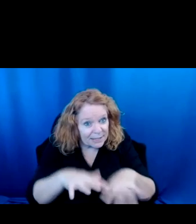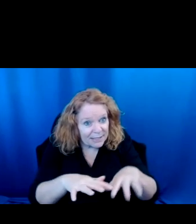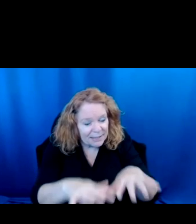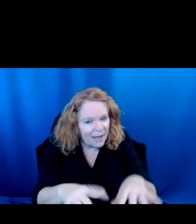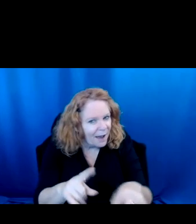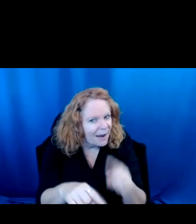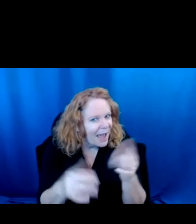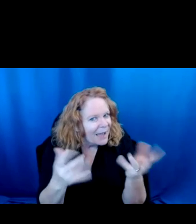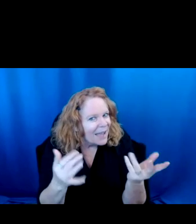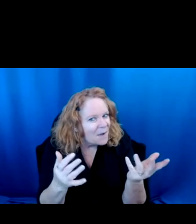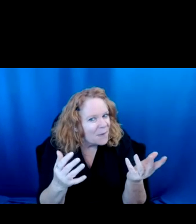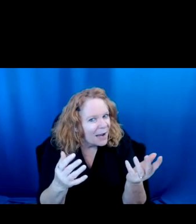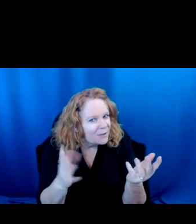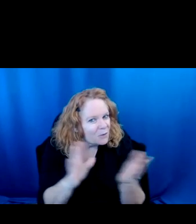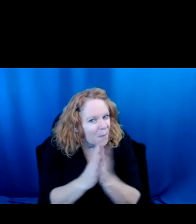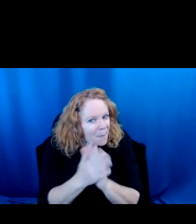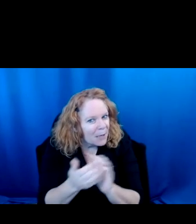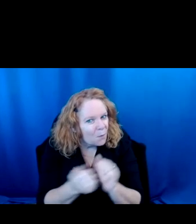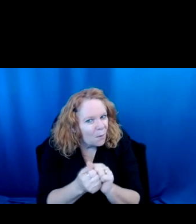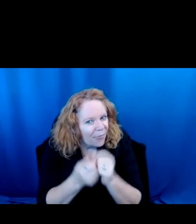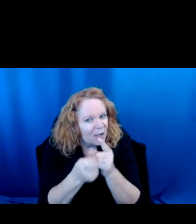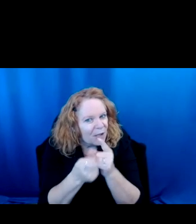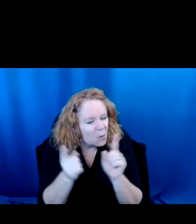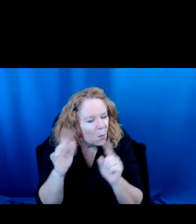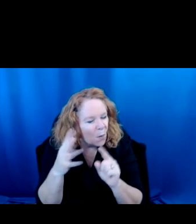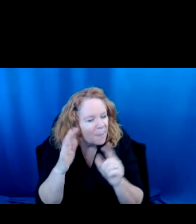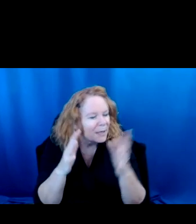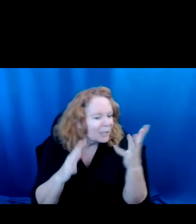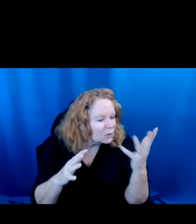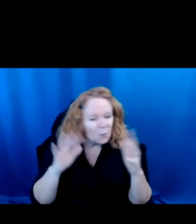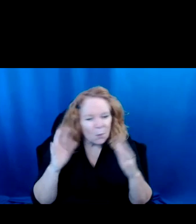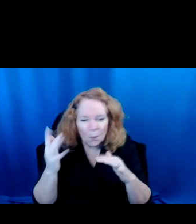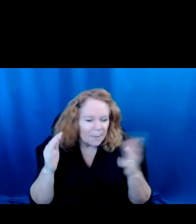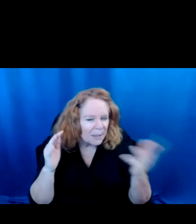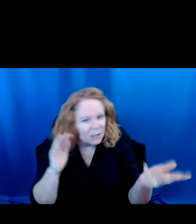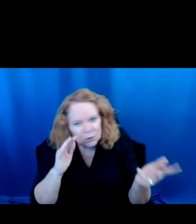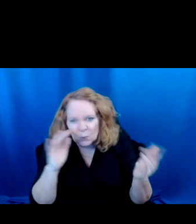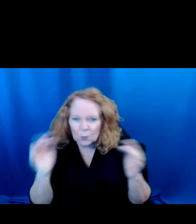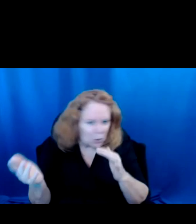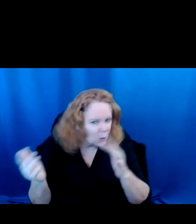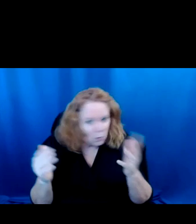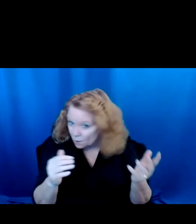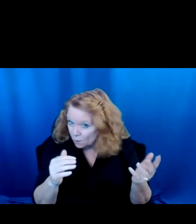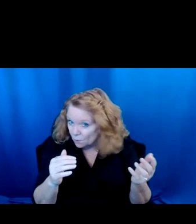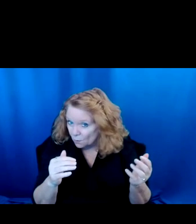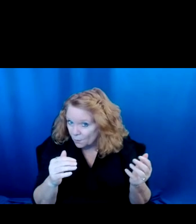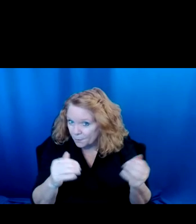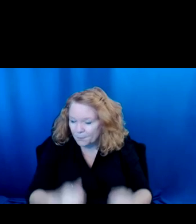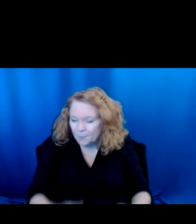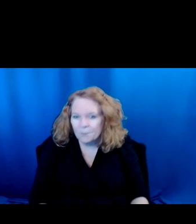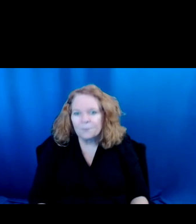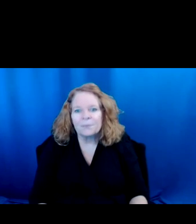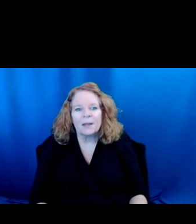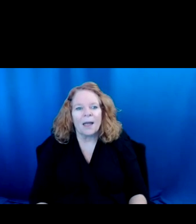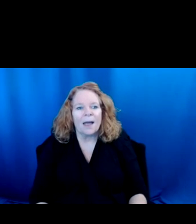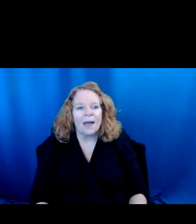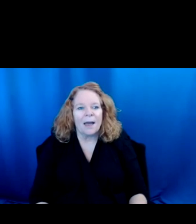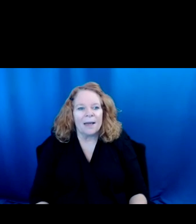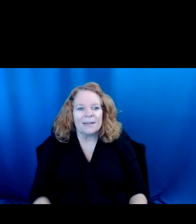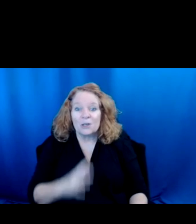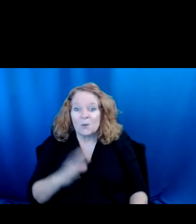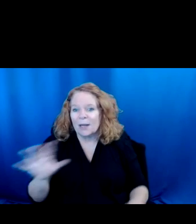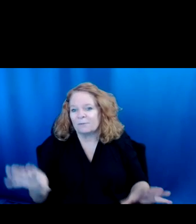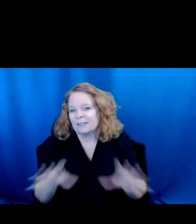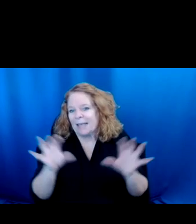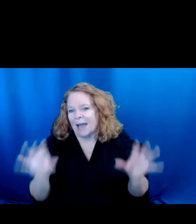can't wait to be with you. Whoop-a-dee-doo, whoop-a-dee-doo, doo-doo. And then you can decorate your ice cream